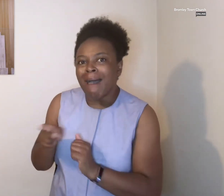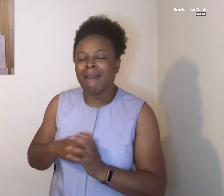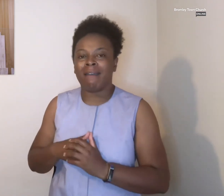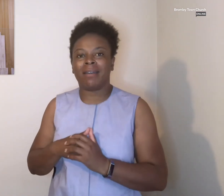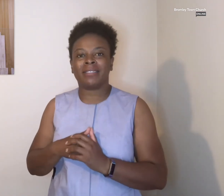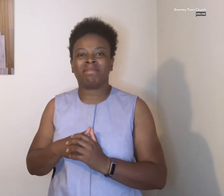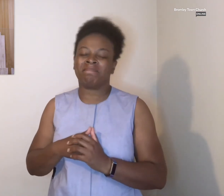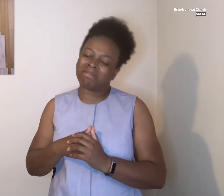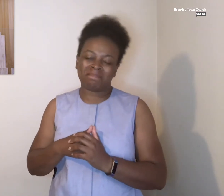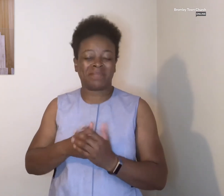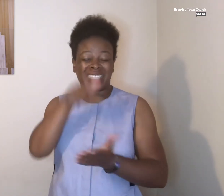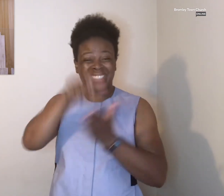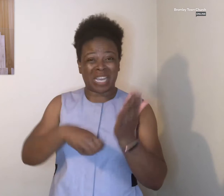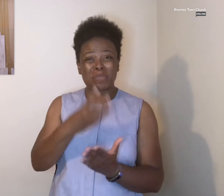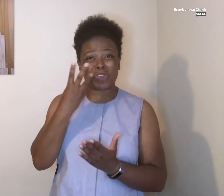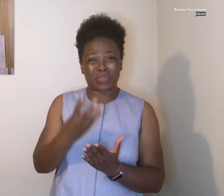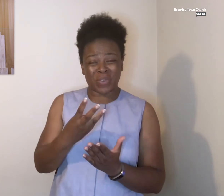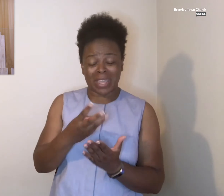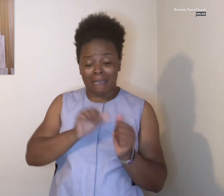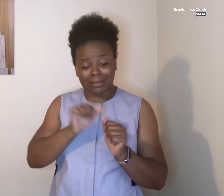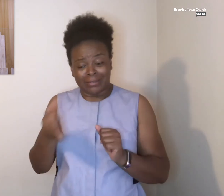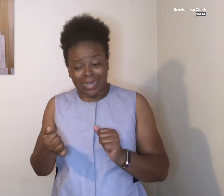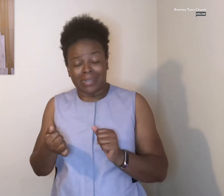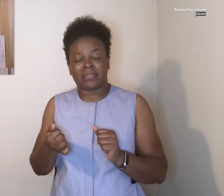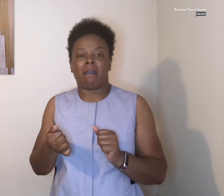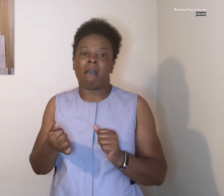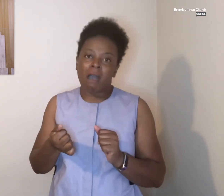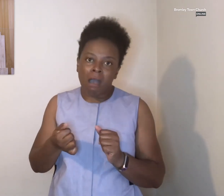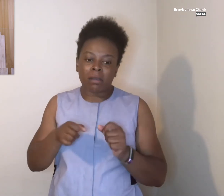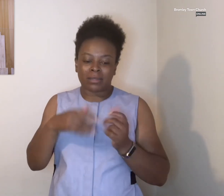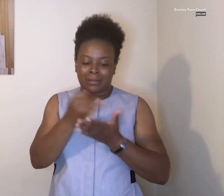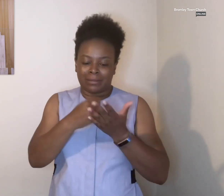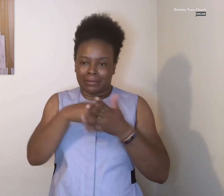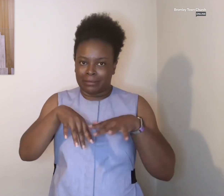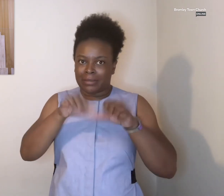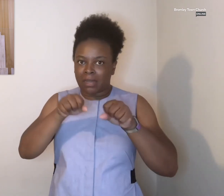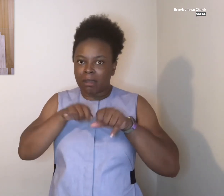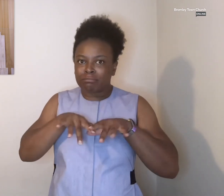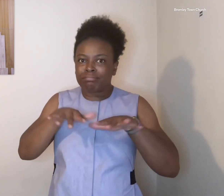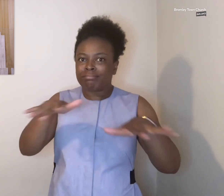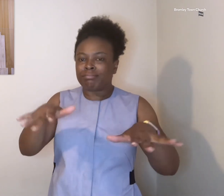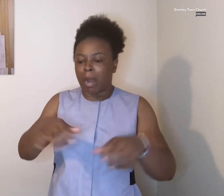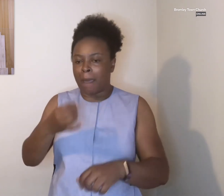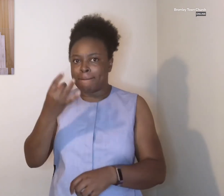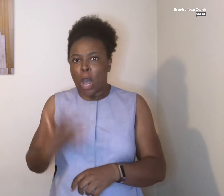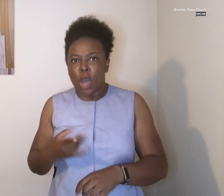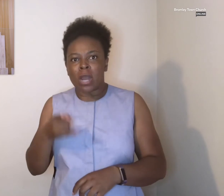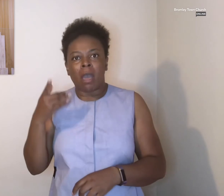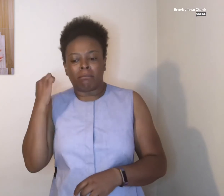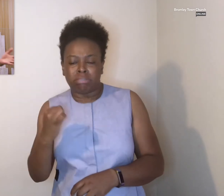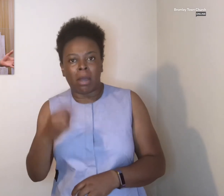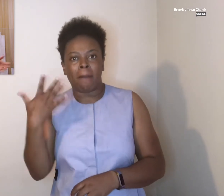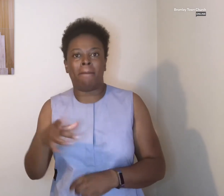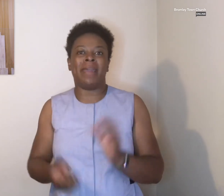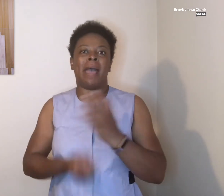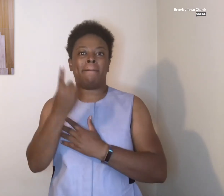4, and already somebody is being murdered. Once the doorway is opened, it seems like a tide